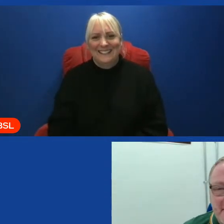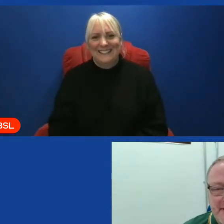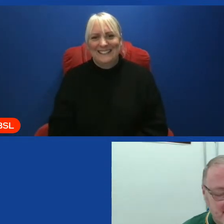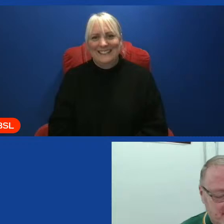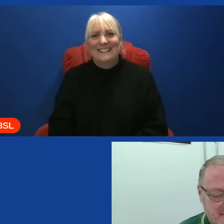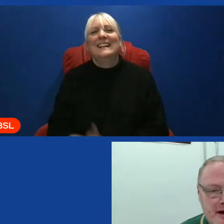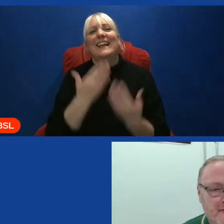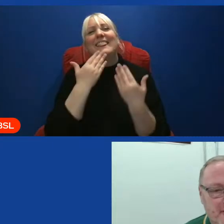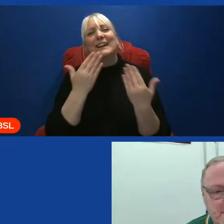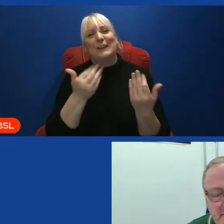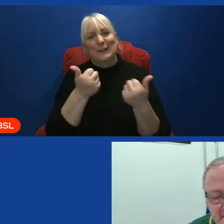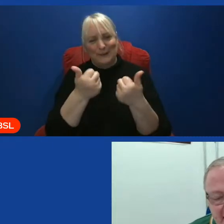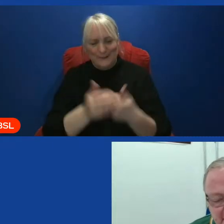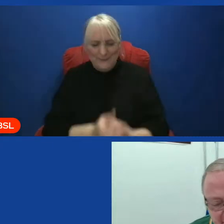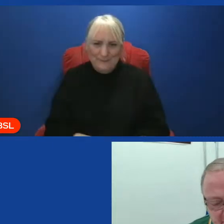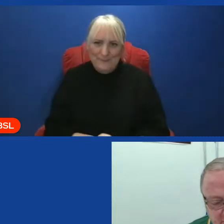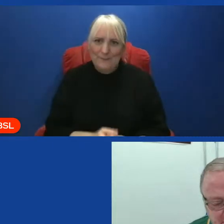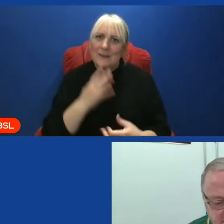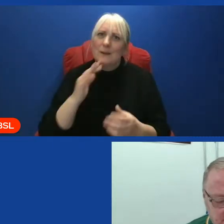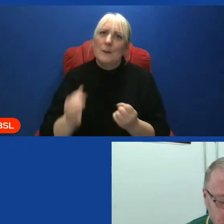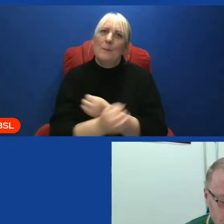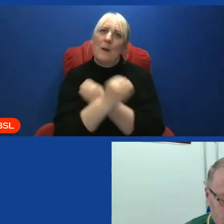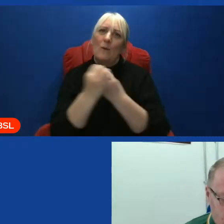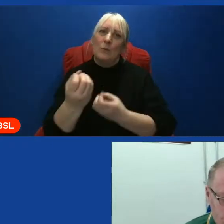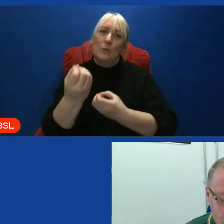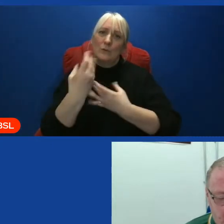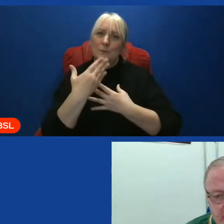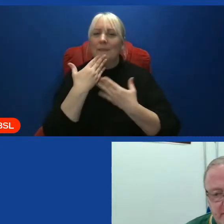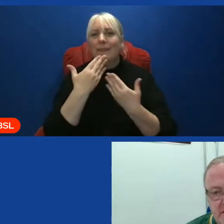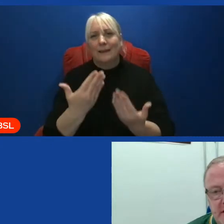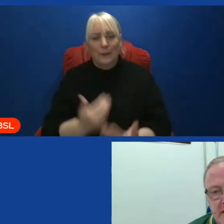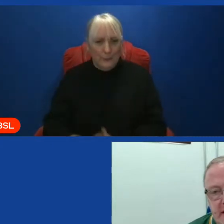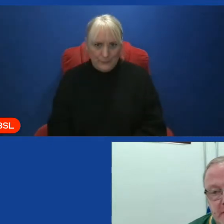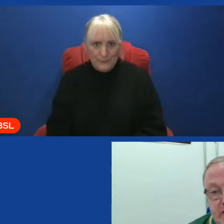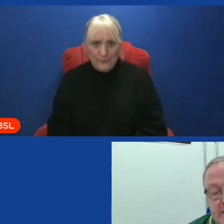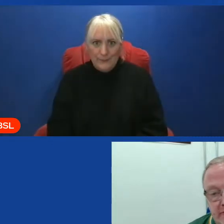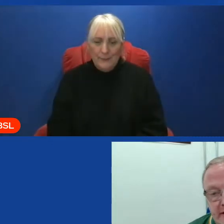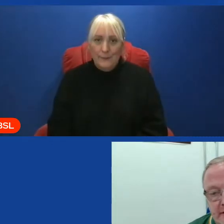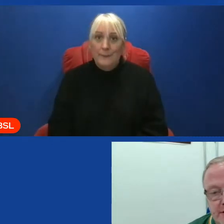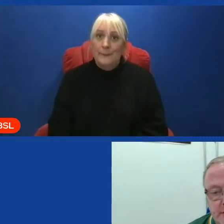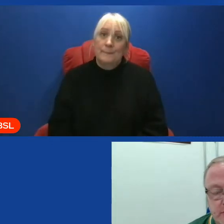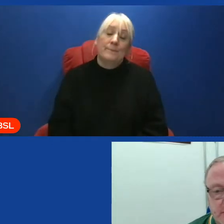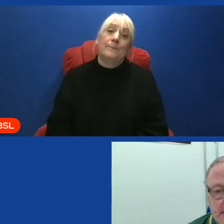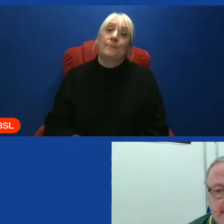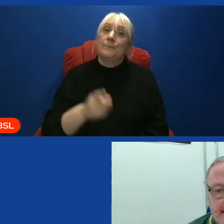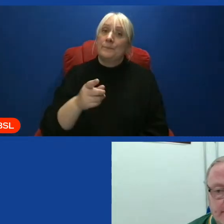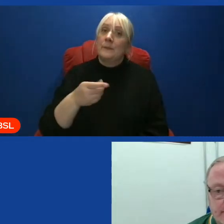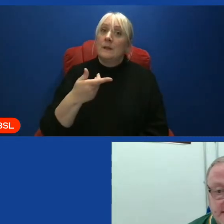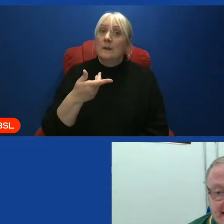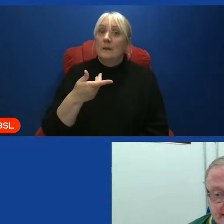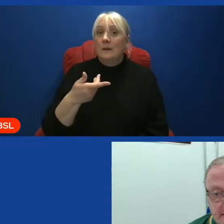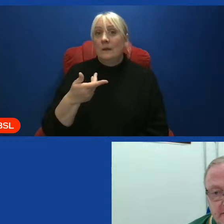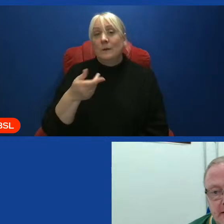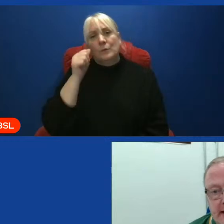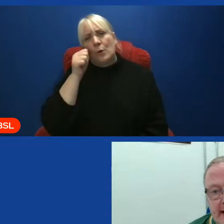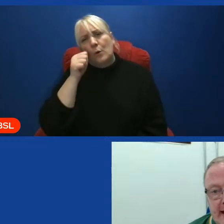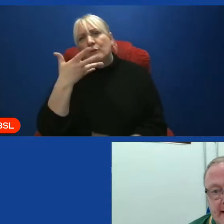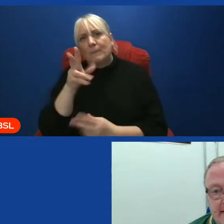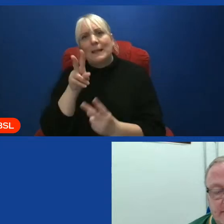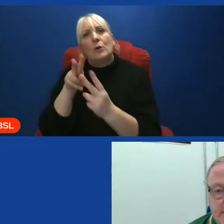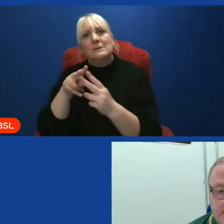Thank you, Angela, for that powerful contribution, excellent contribution. I mean, obviously, you've already written to Liz